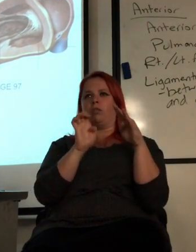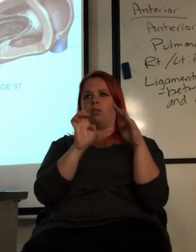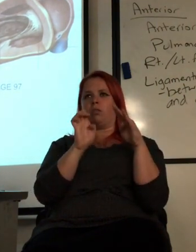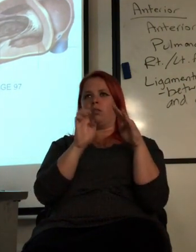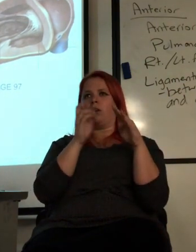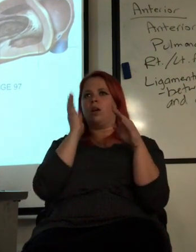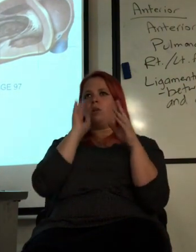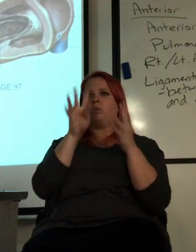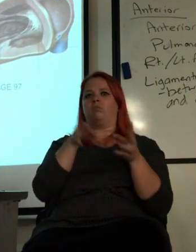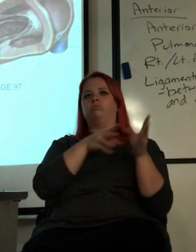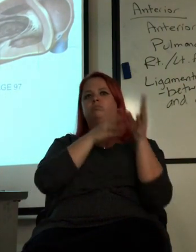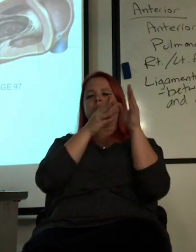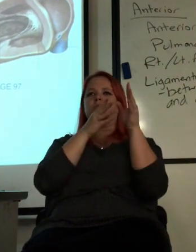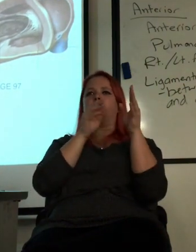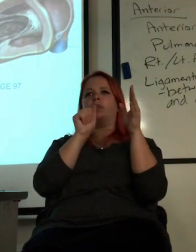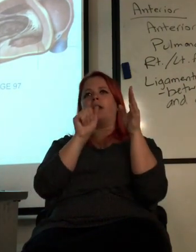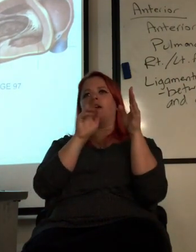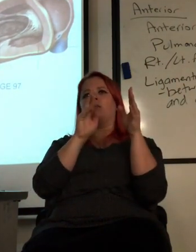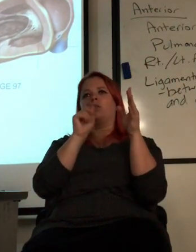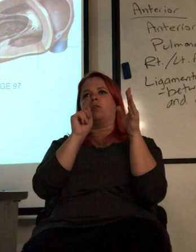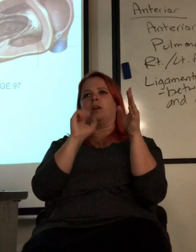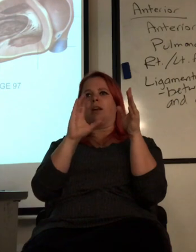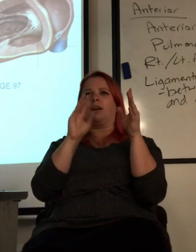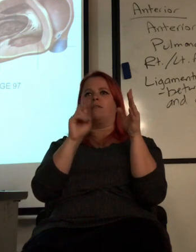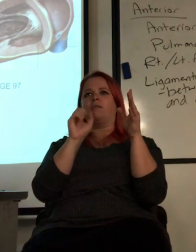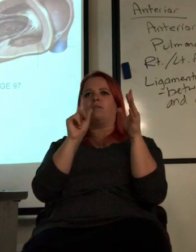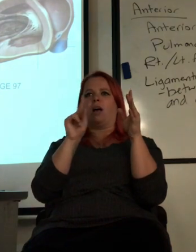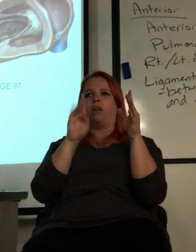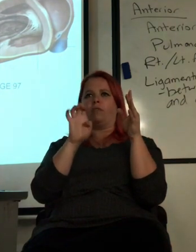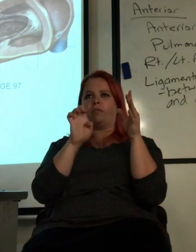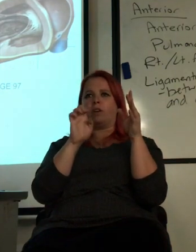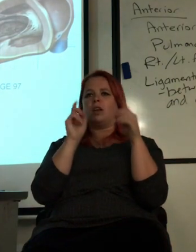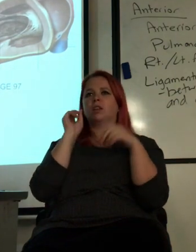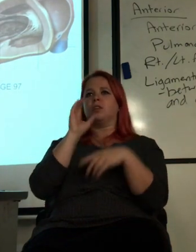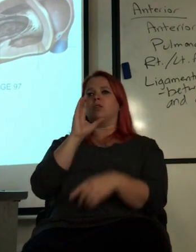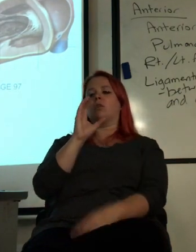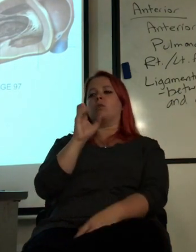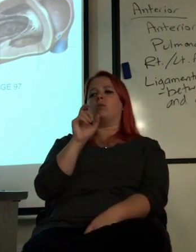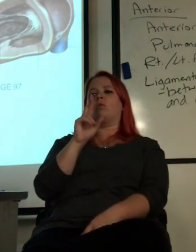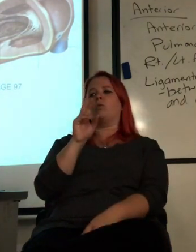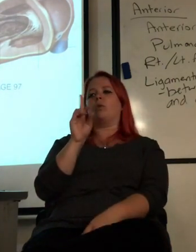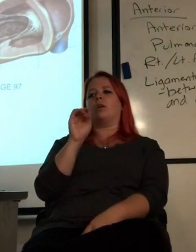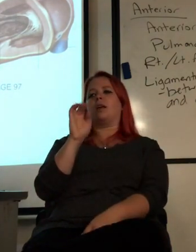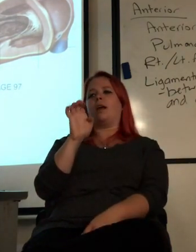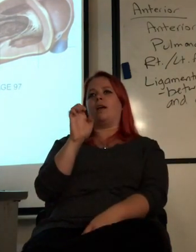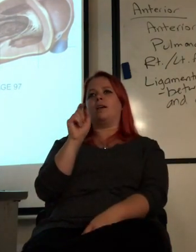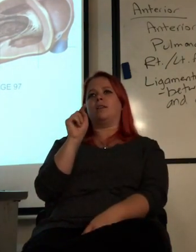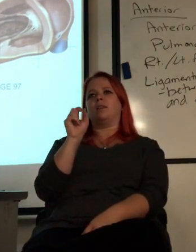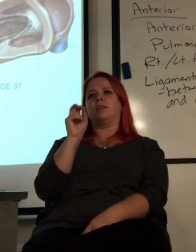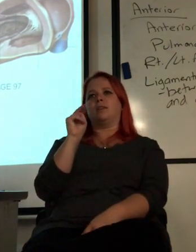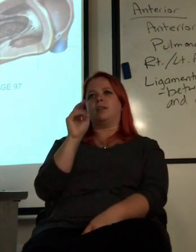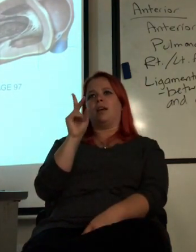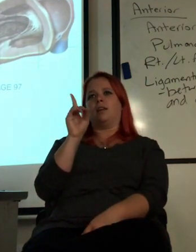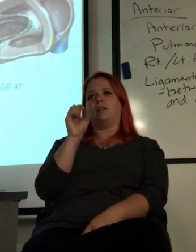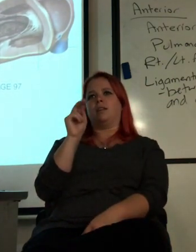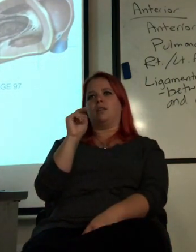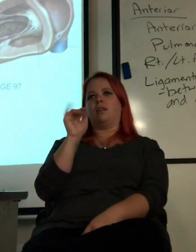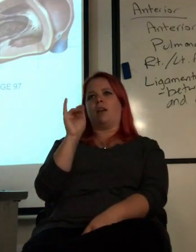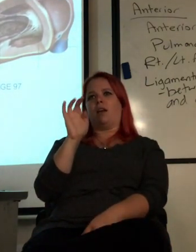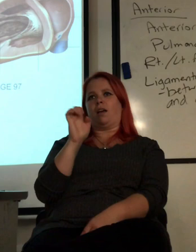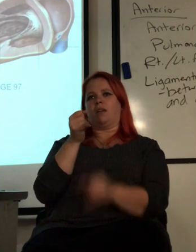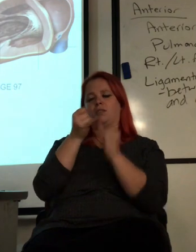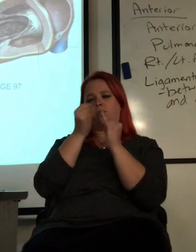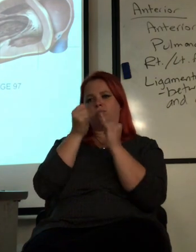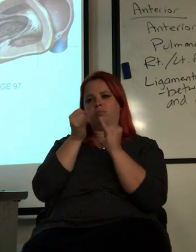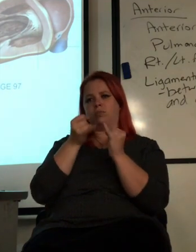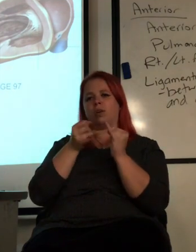the aortic valve up there. It's out of sight. But these are the chordae tendineae. So what valve, cusp